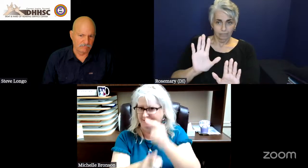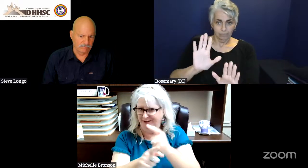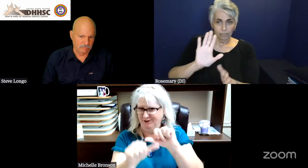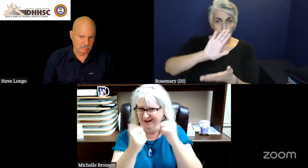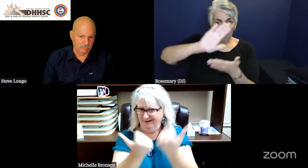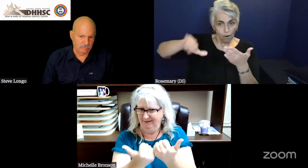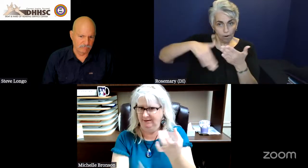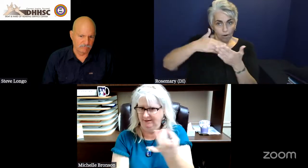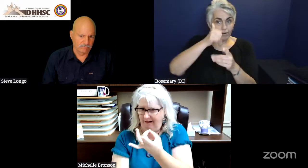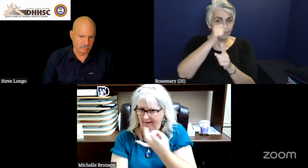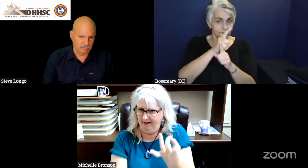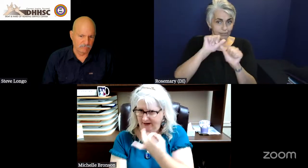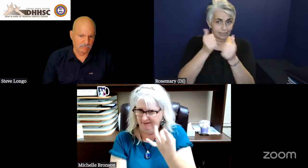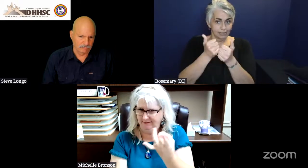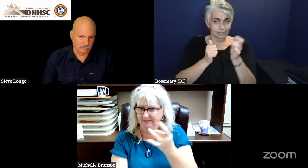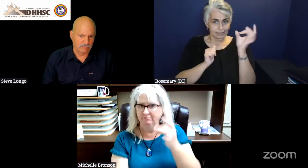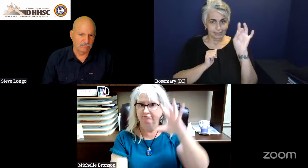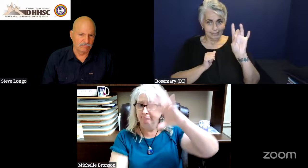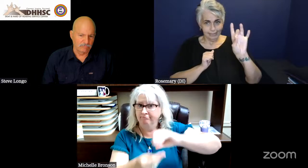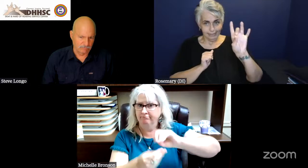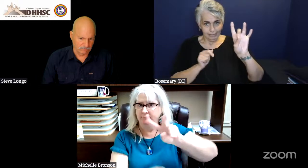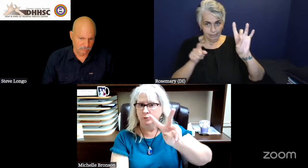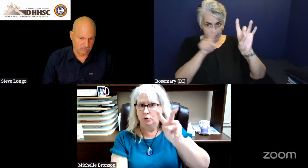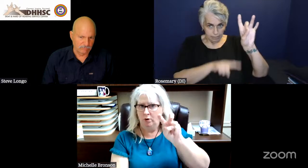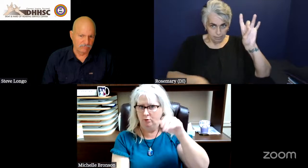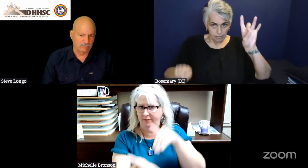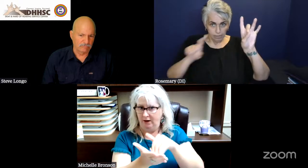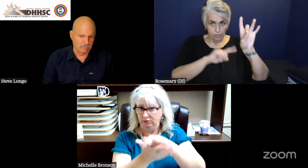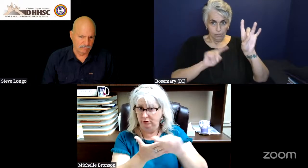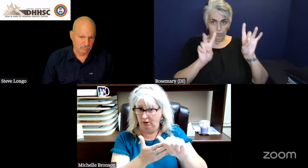surprised us with